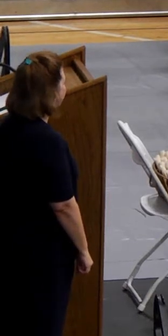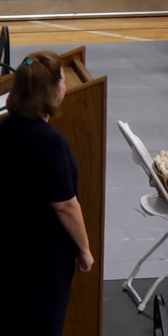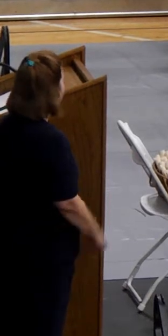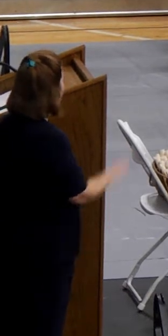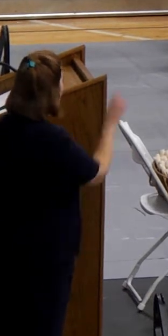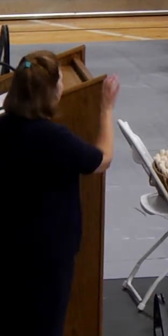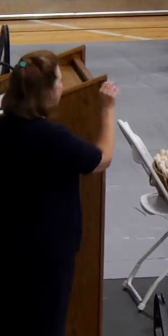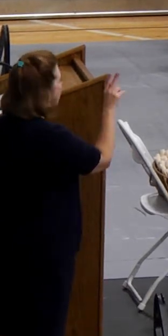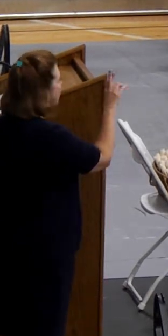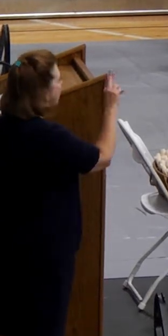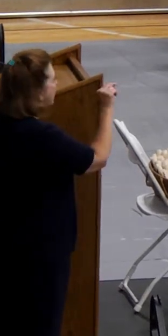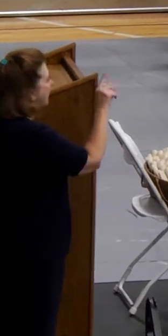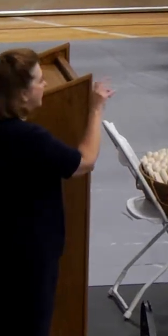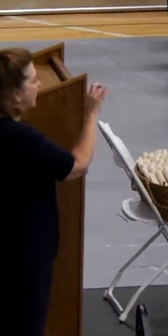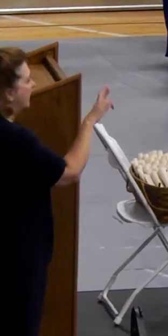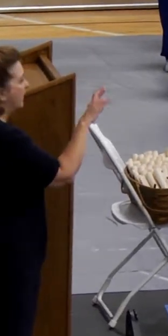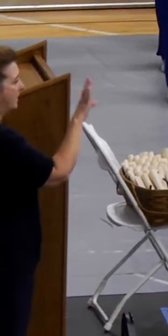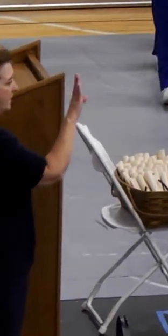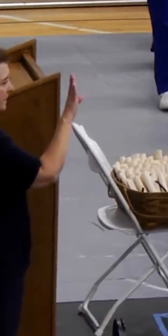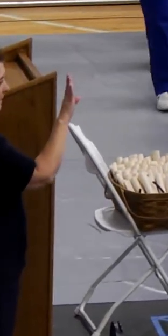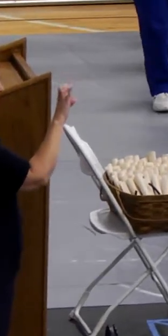Courtney Bensler.